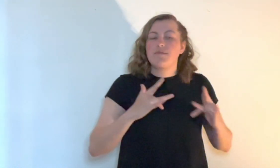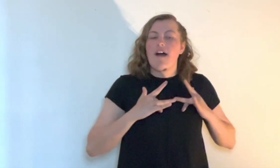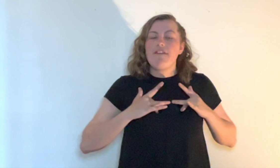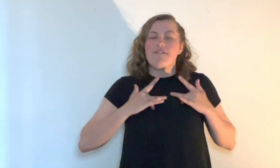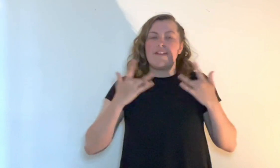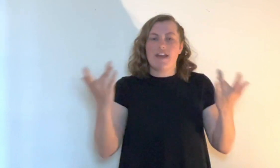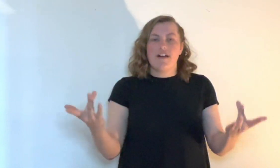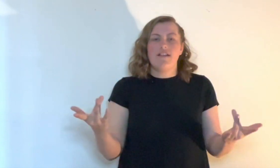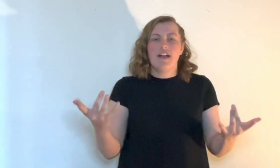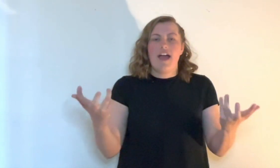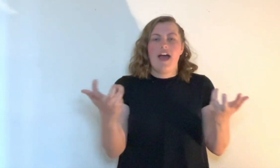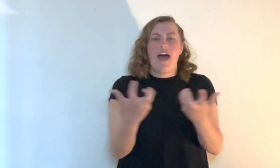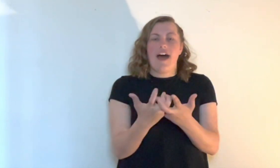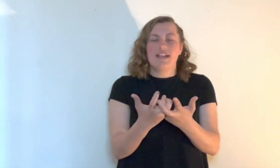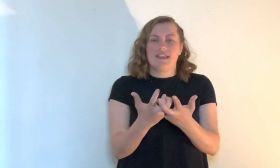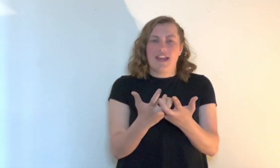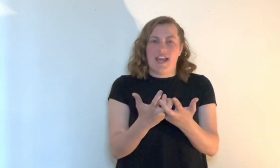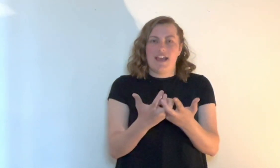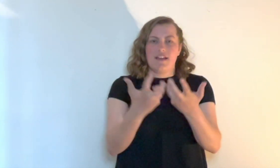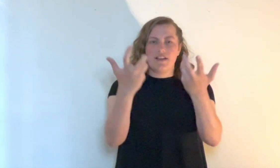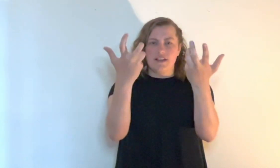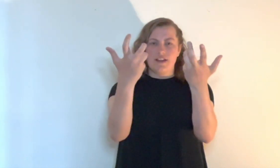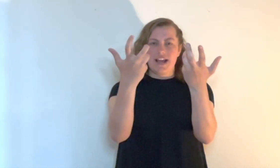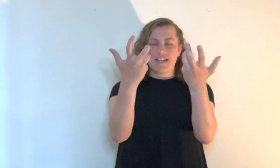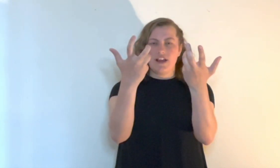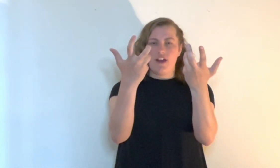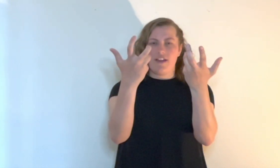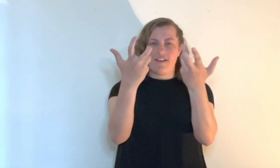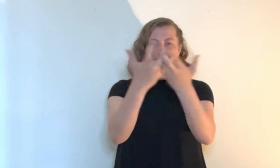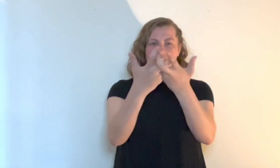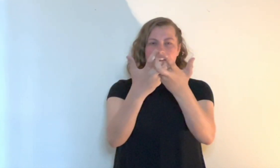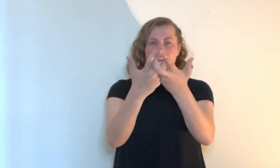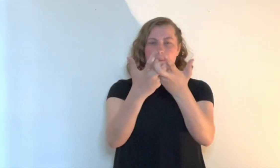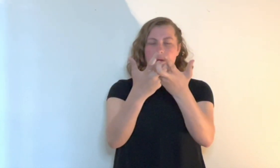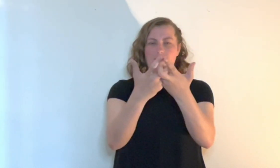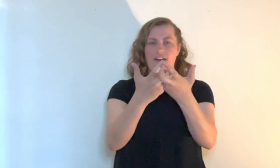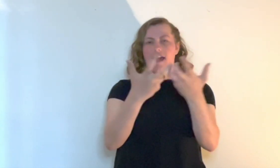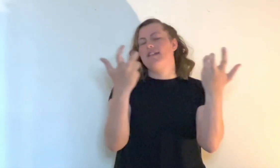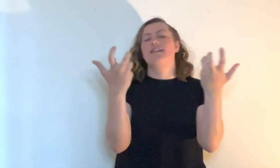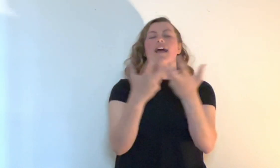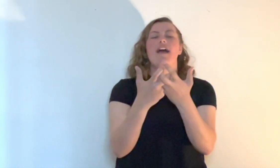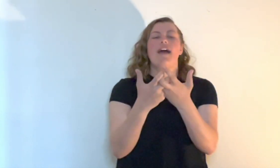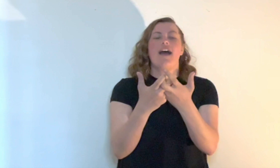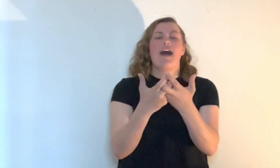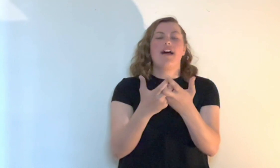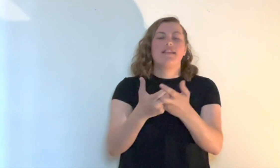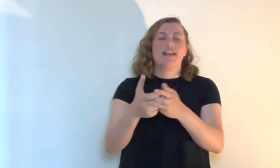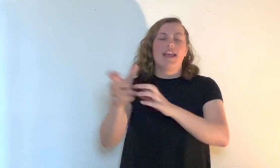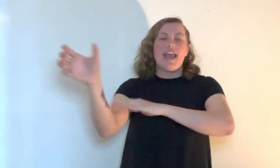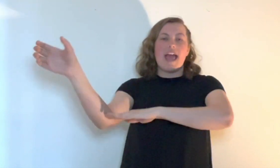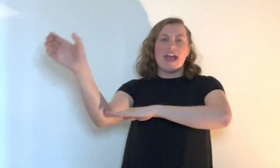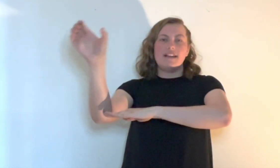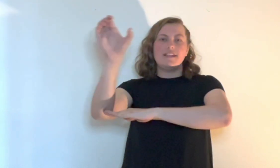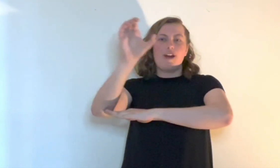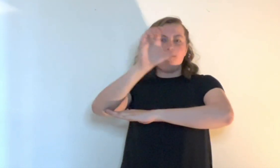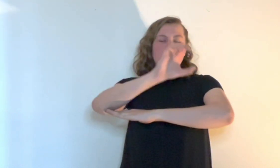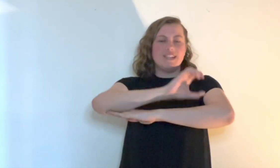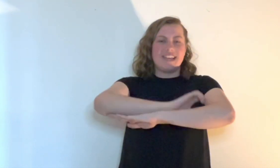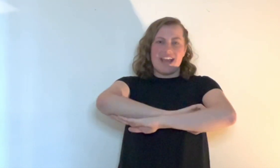I feel at thee? Using interlocking fingers on both your hands At the end of the day